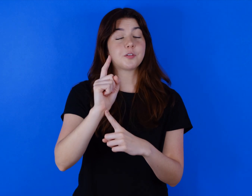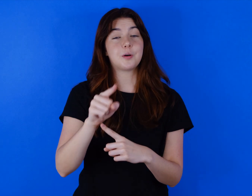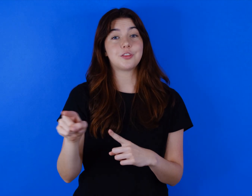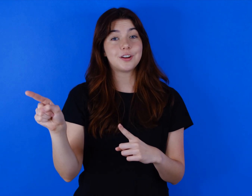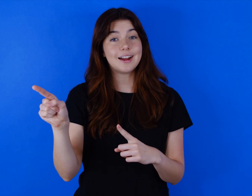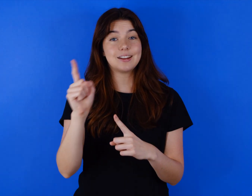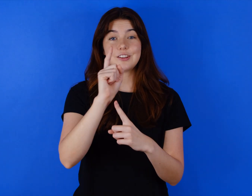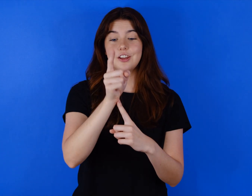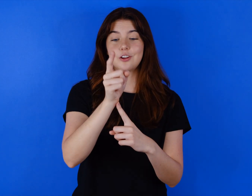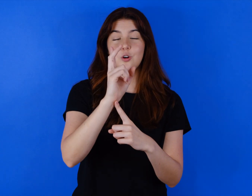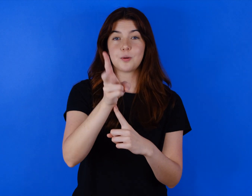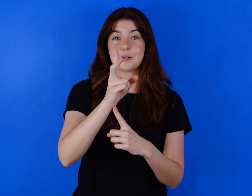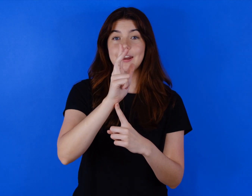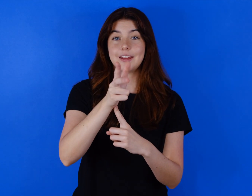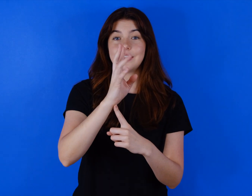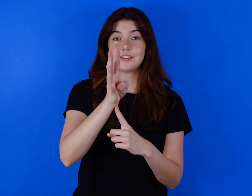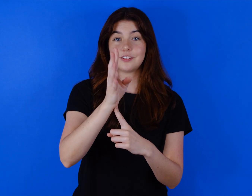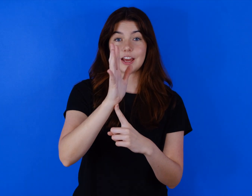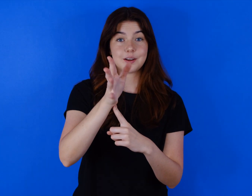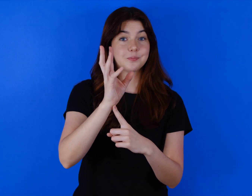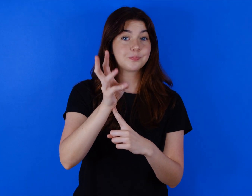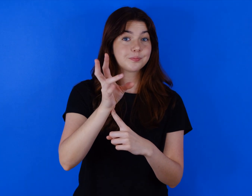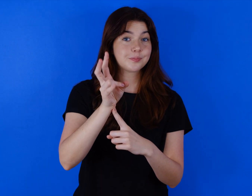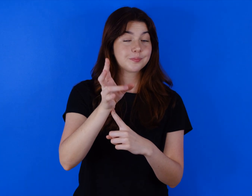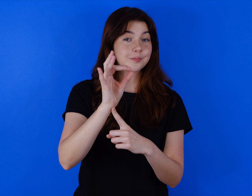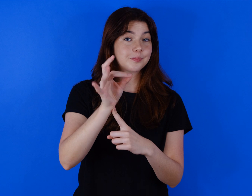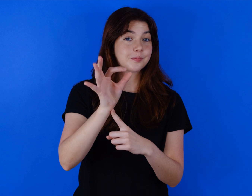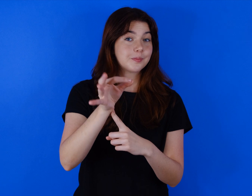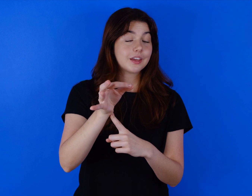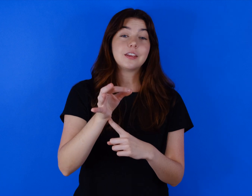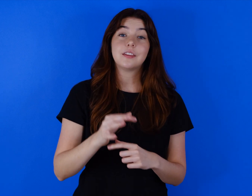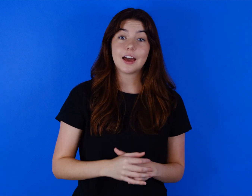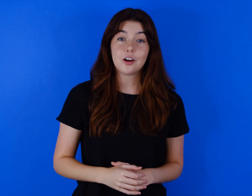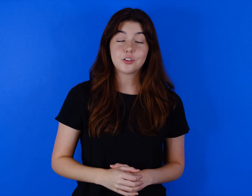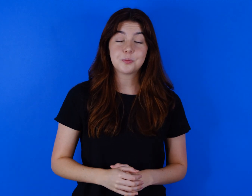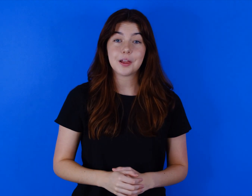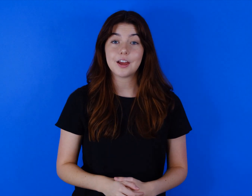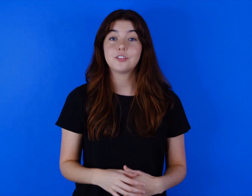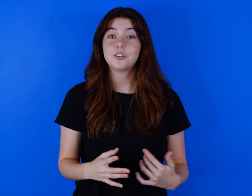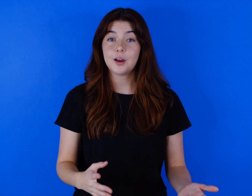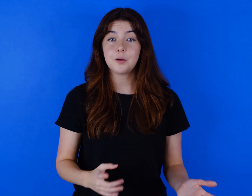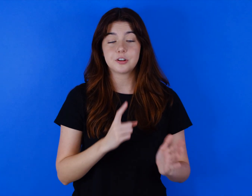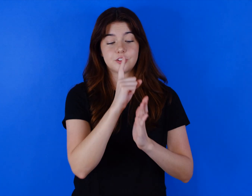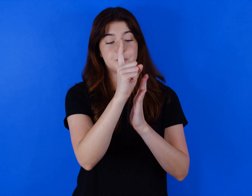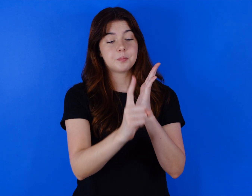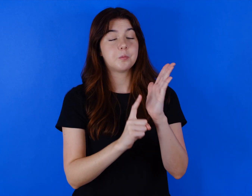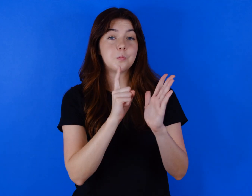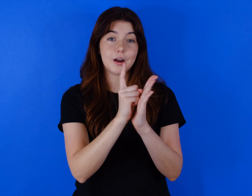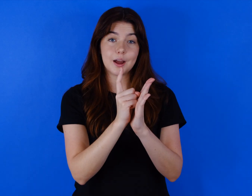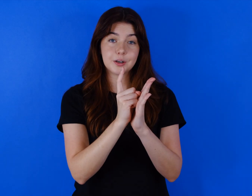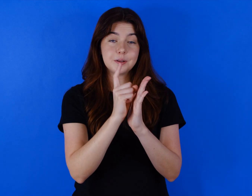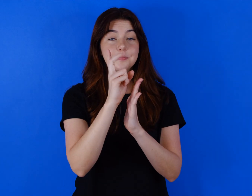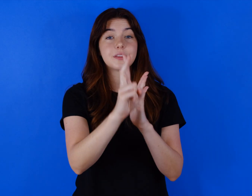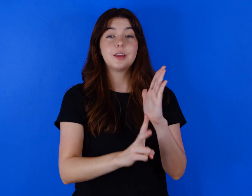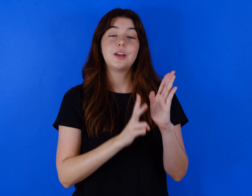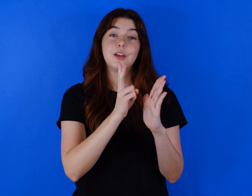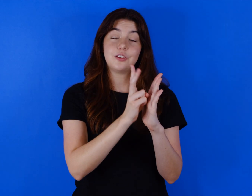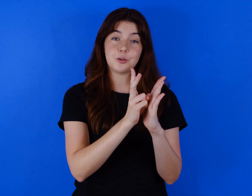1 through 9, you can incorporate it into the sign. That also applies to hours. 1 hour, 2